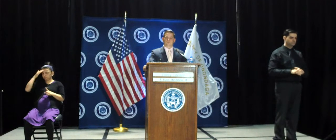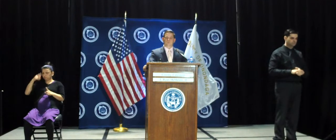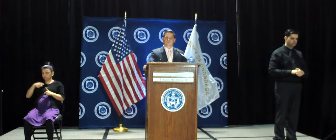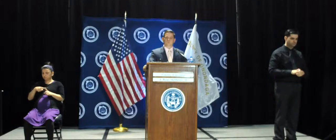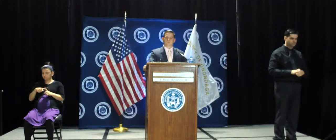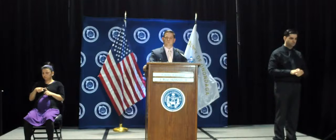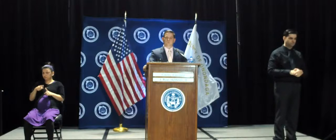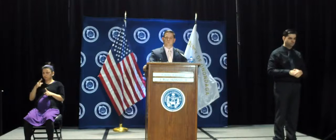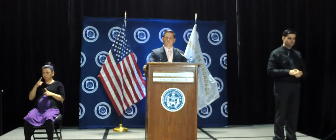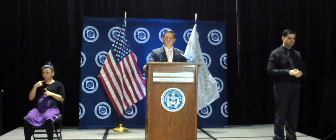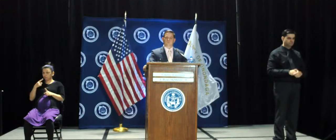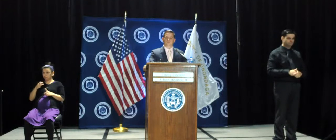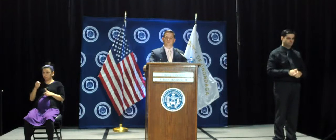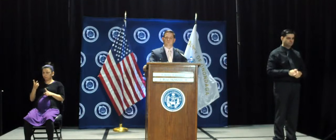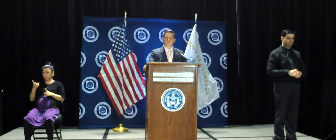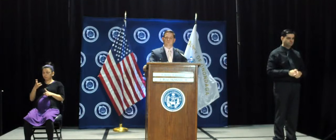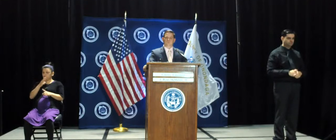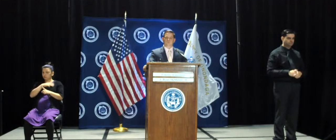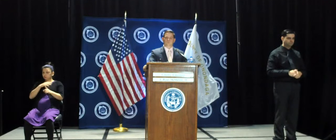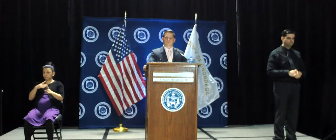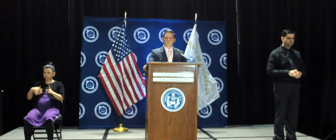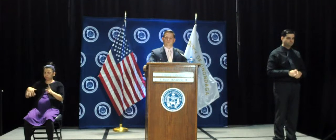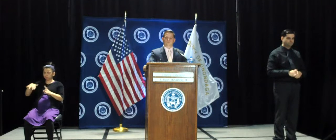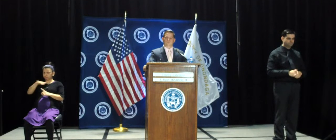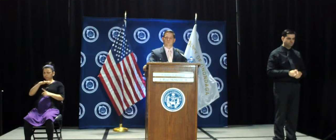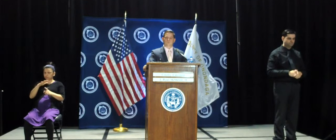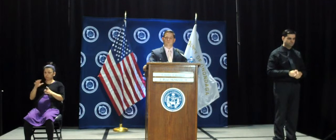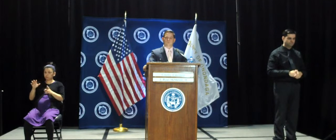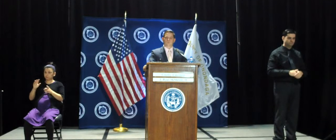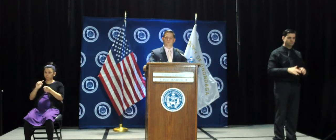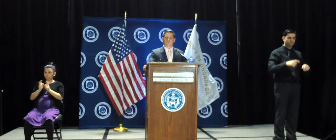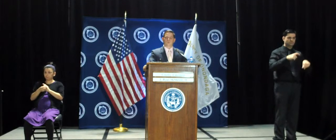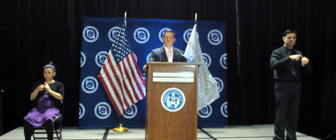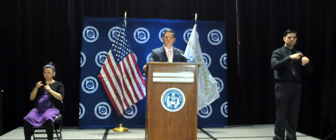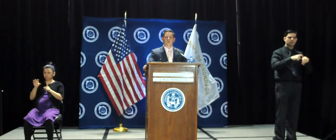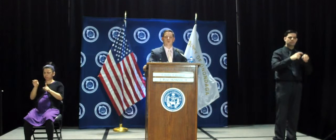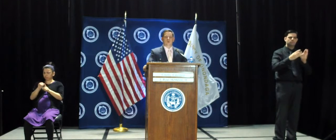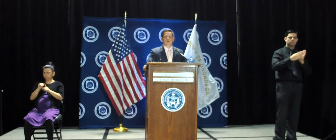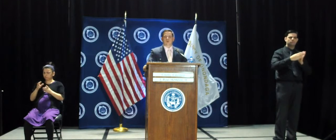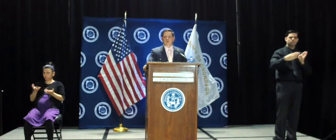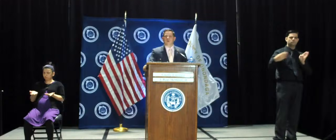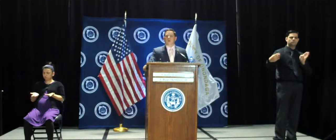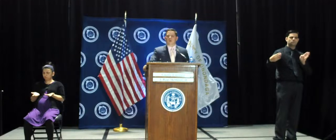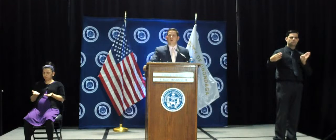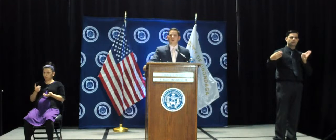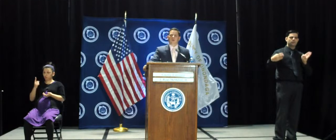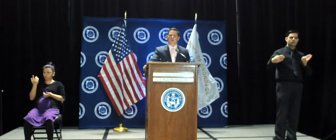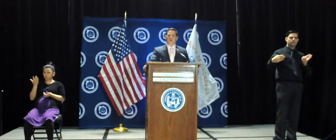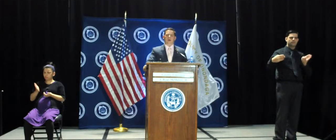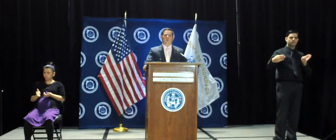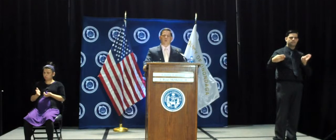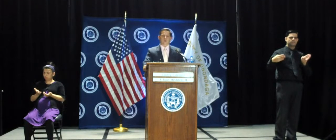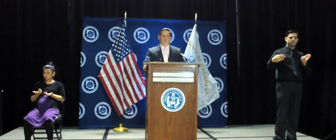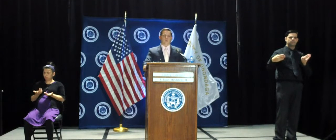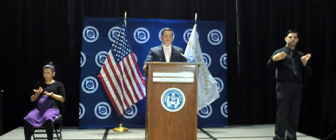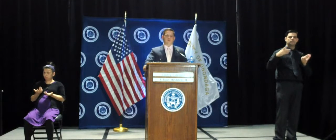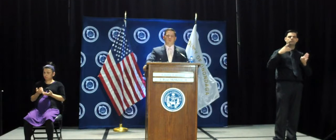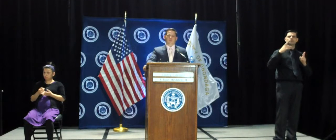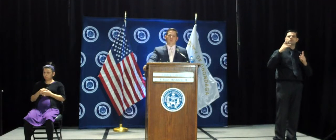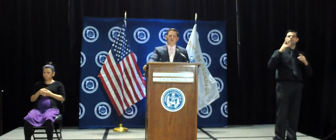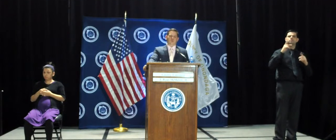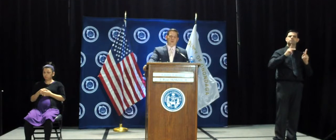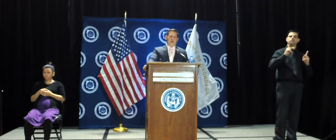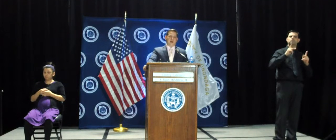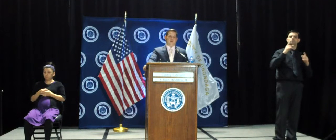the time frame do you think that people can maybe expect being called from the health department when it comes to a contact Yeah, tracing